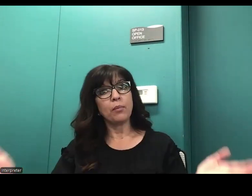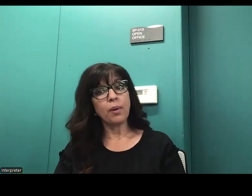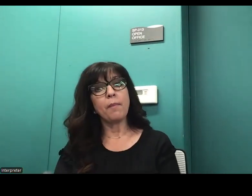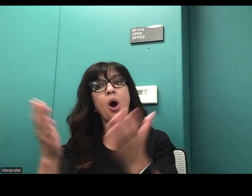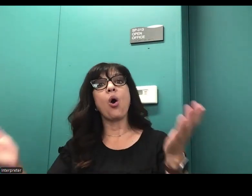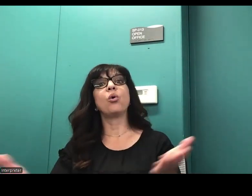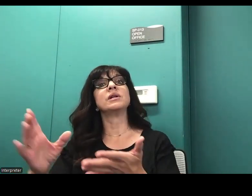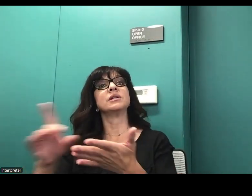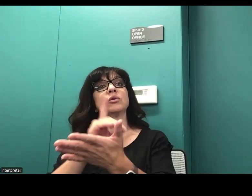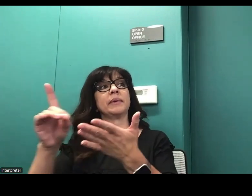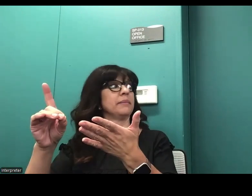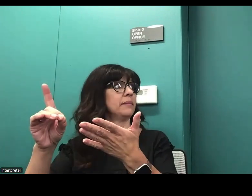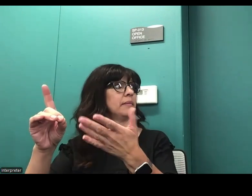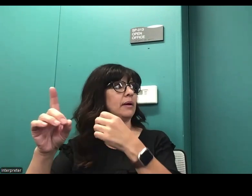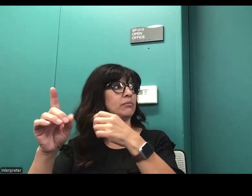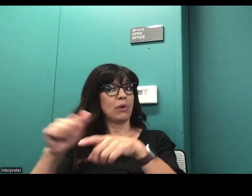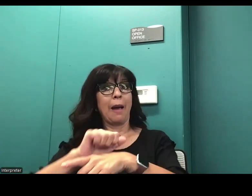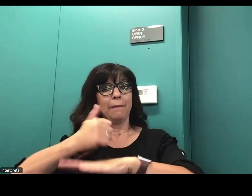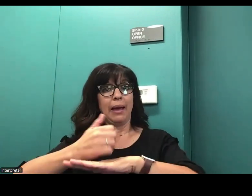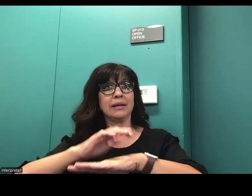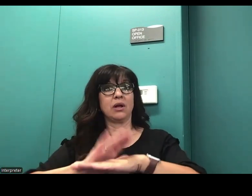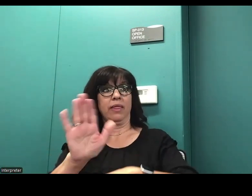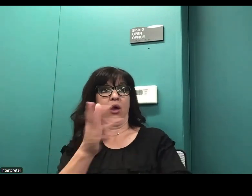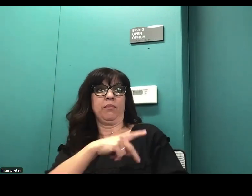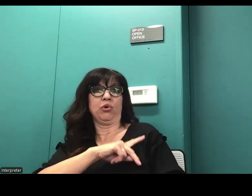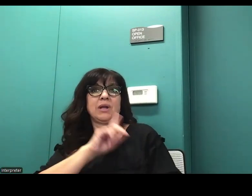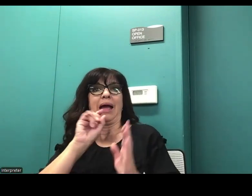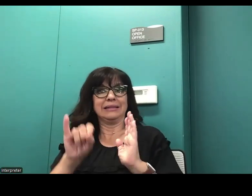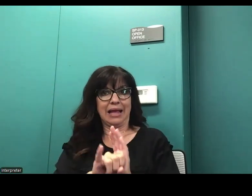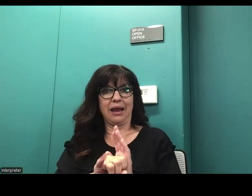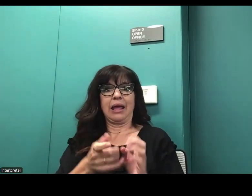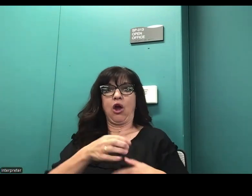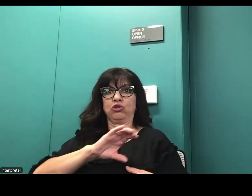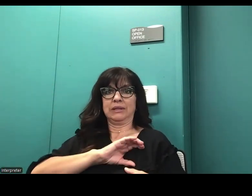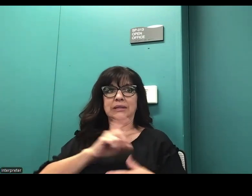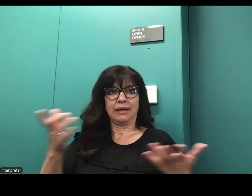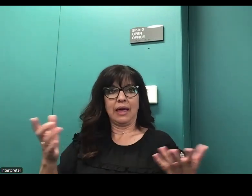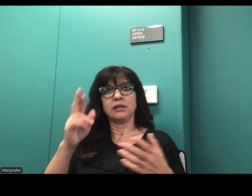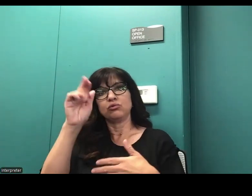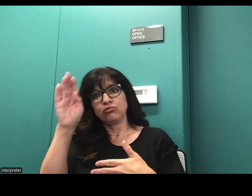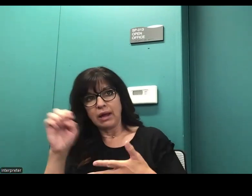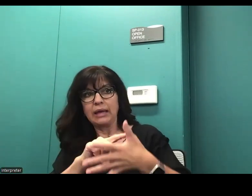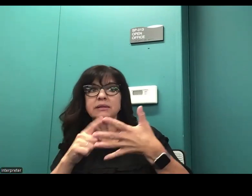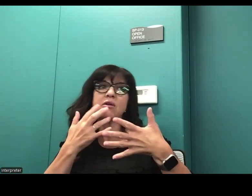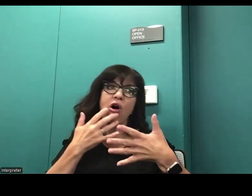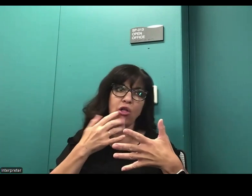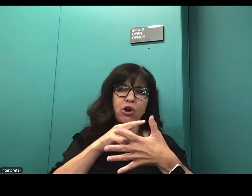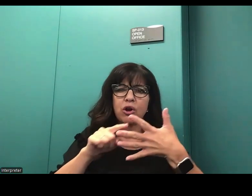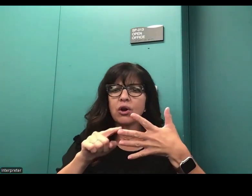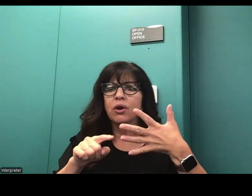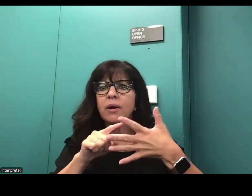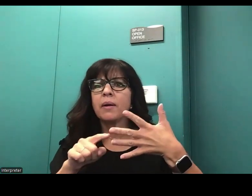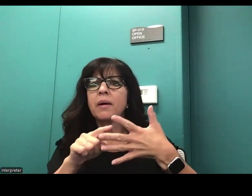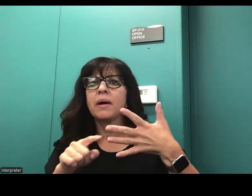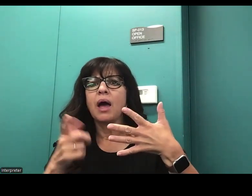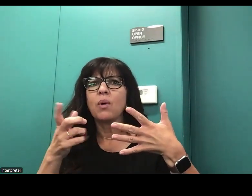is discriminatory practices based on one's personal identity characteristic, which is race, color, I